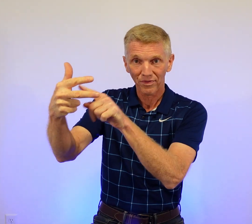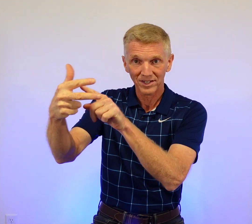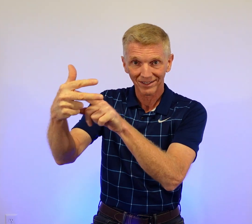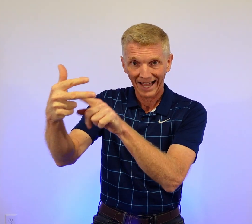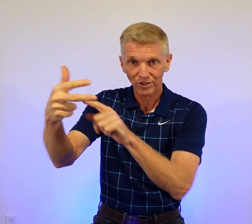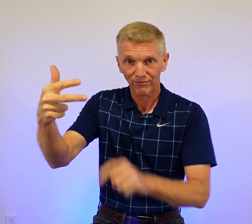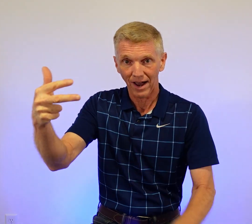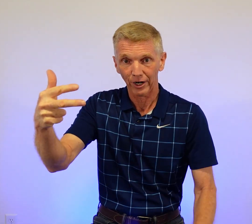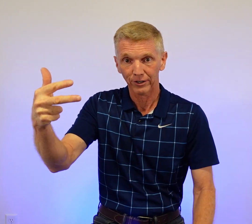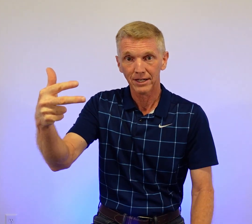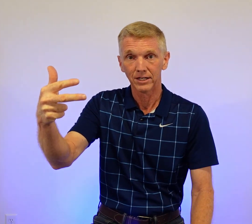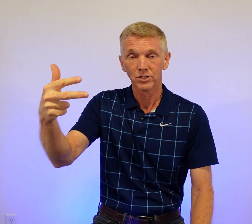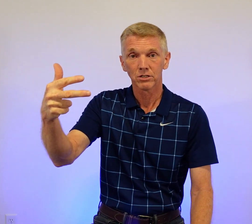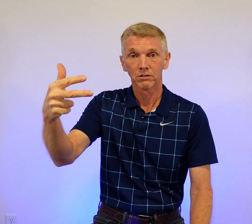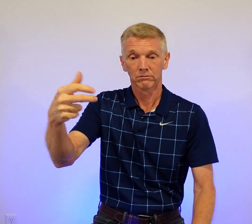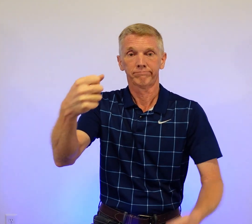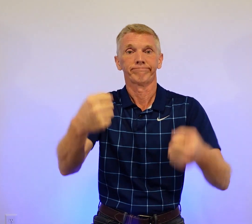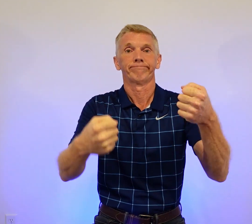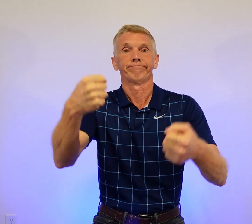this classifier is.